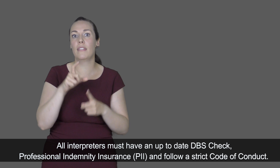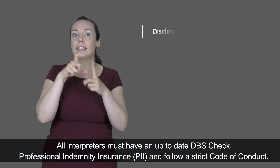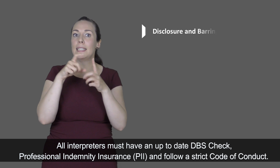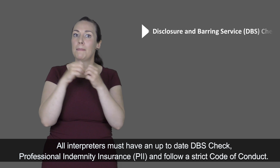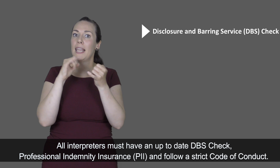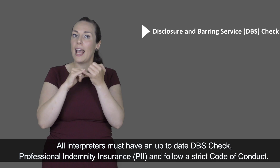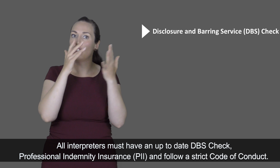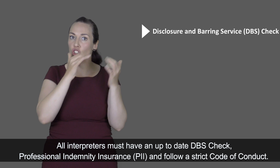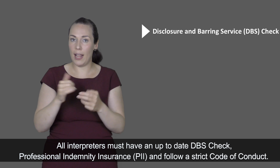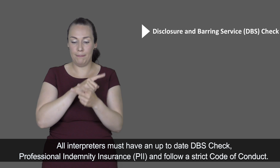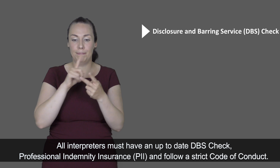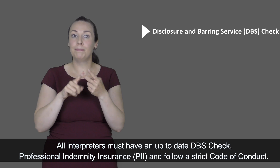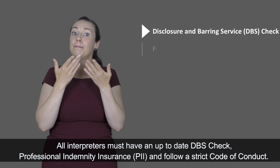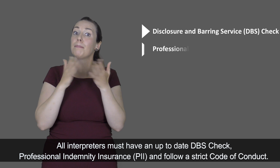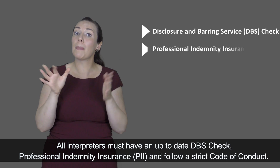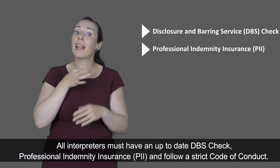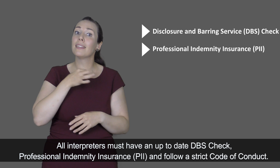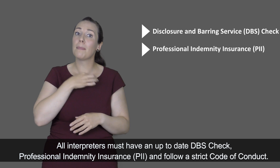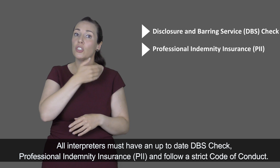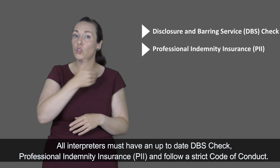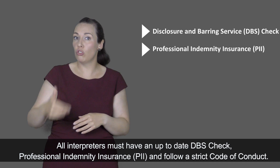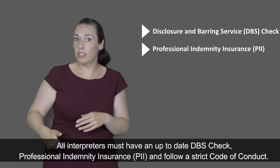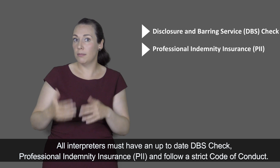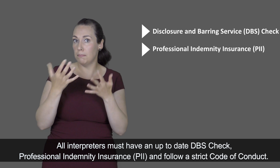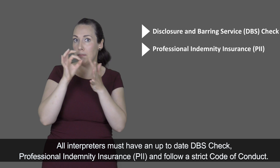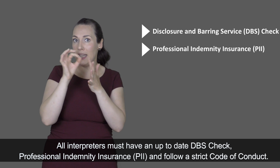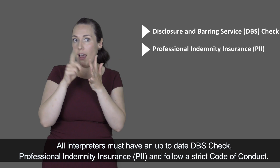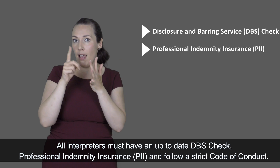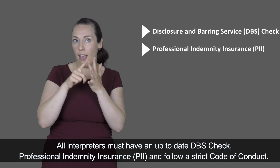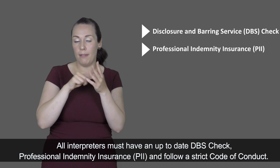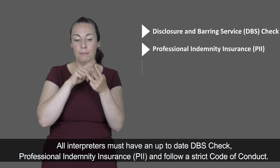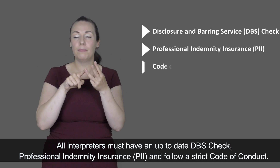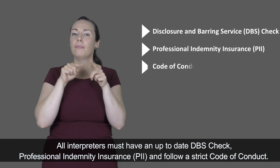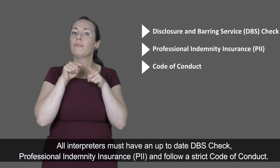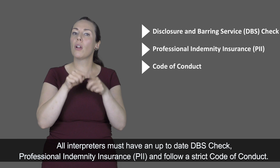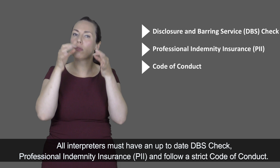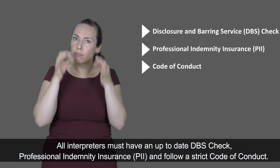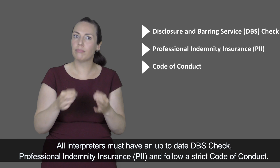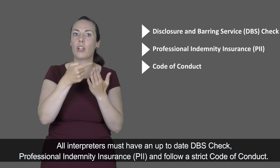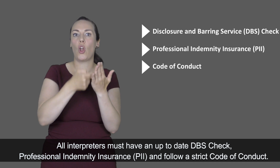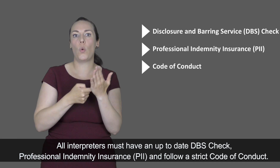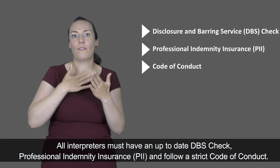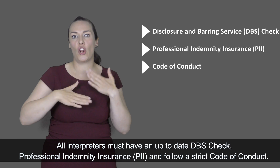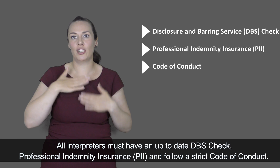have an up-to-date DBS check, professional indemnity insurance, PII, and follow a strict code of